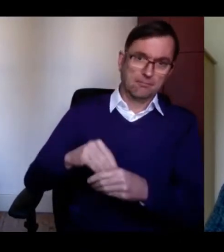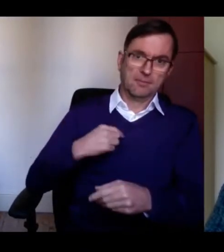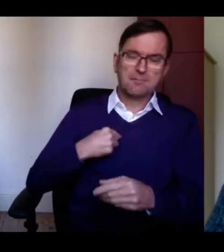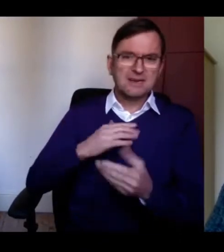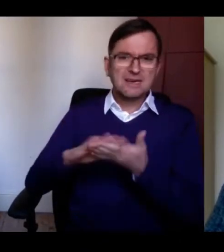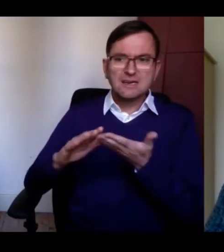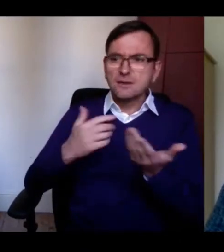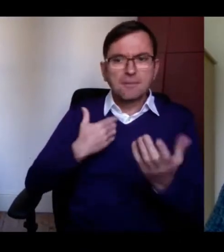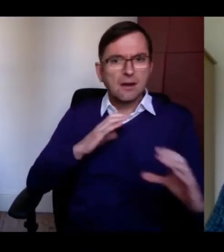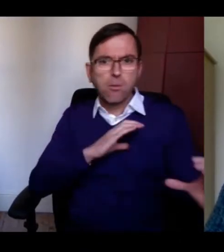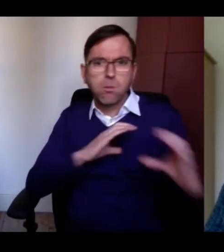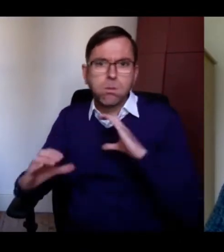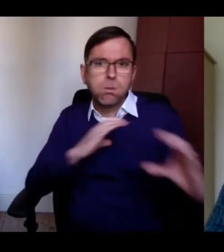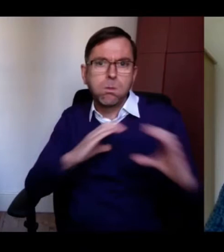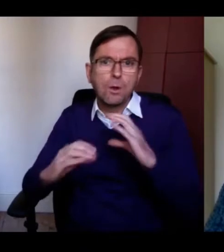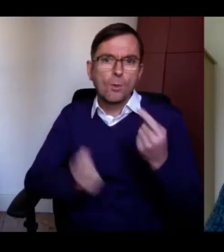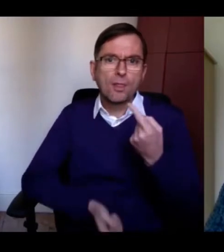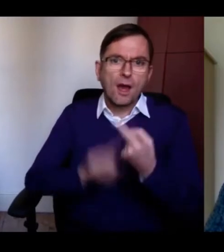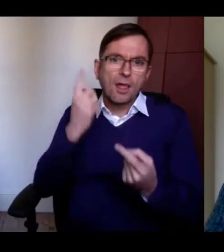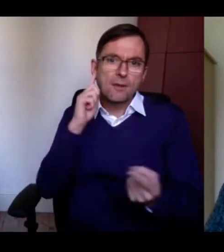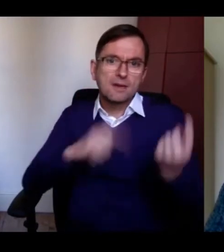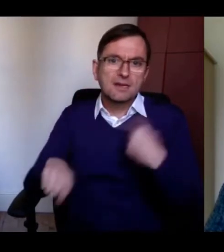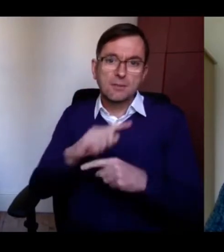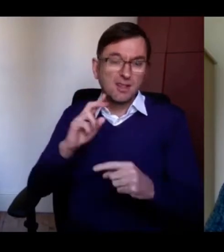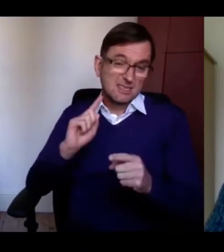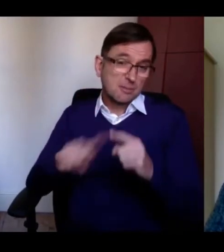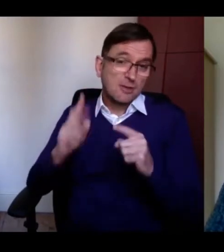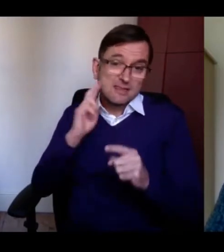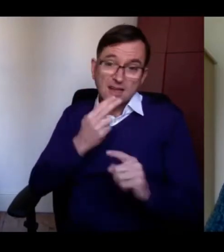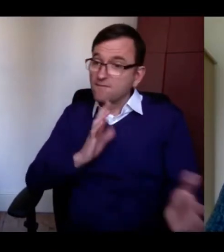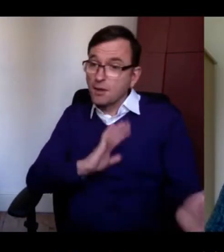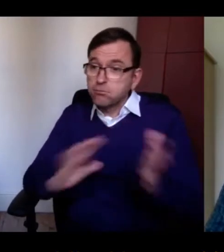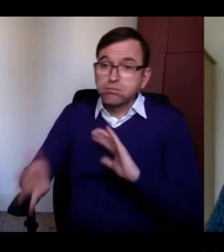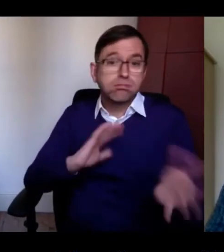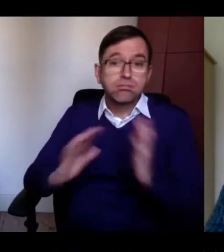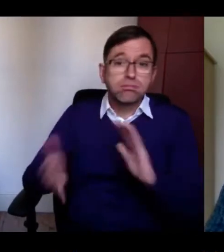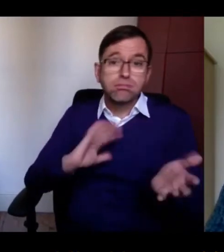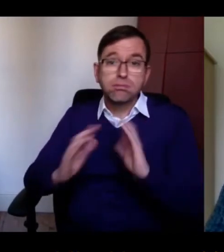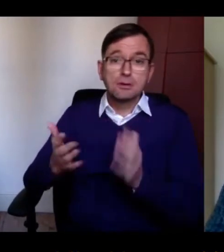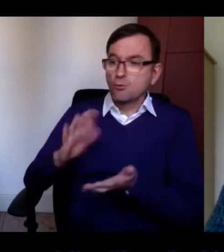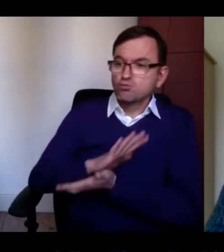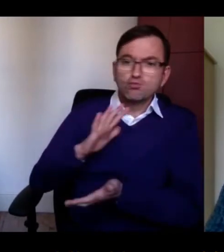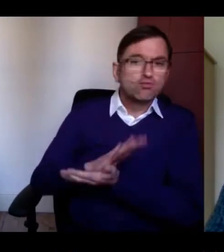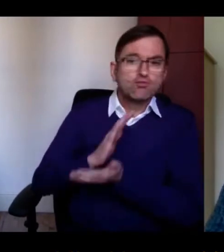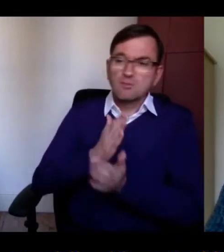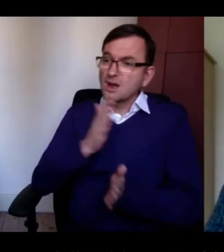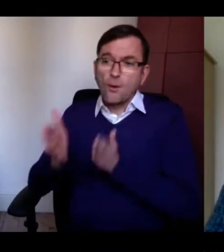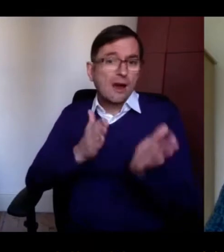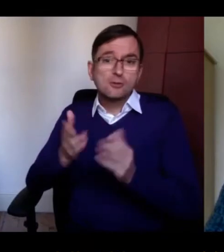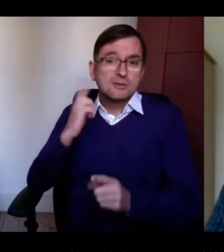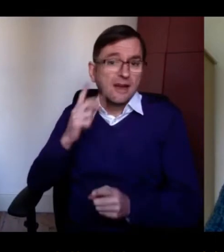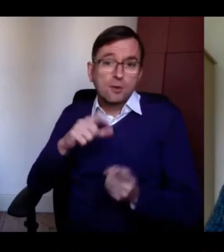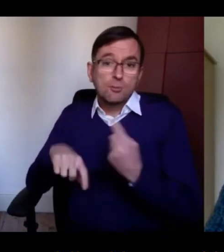preferred way of communicating. Especially with my deaf friends at Simon as well.